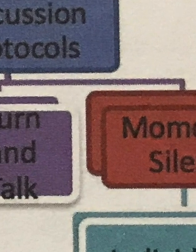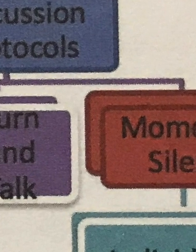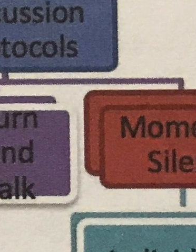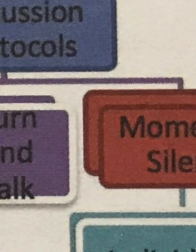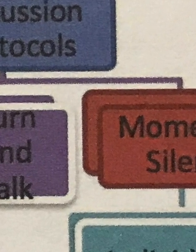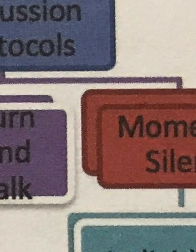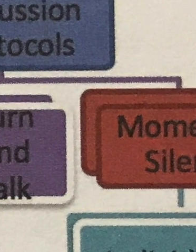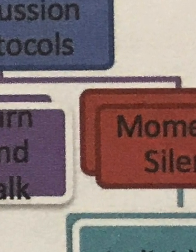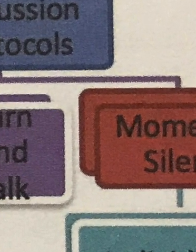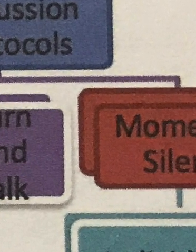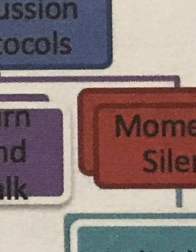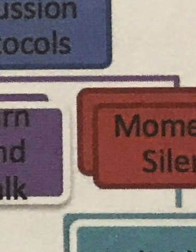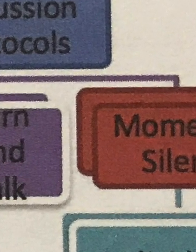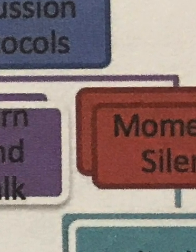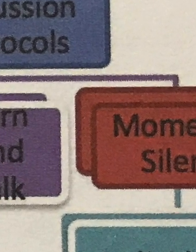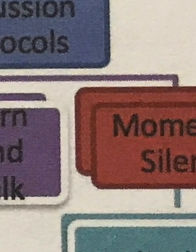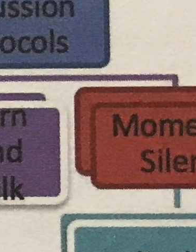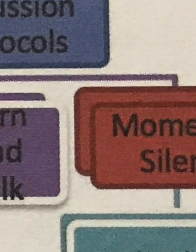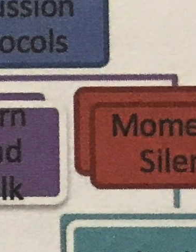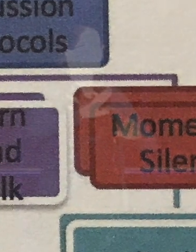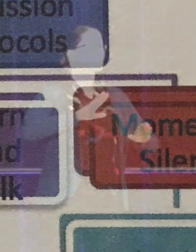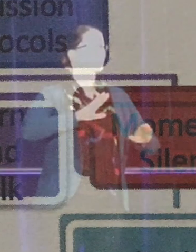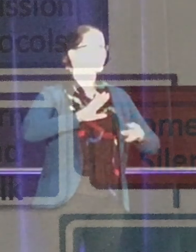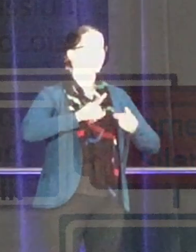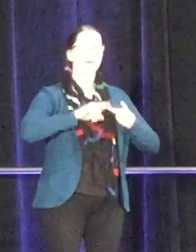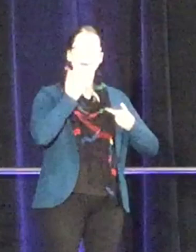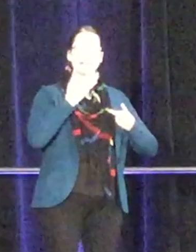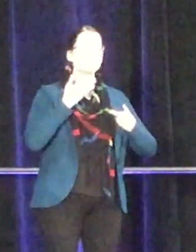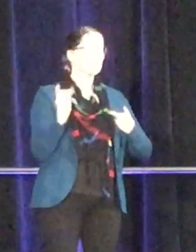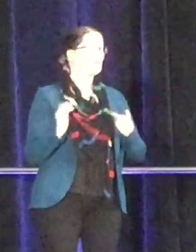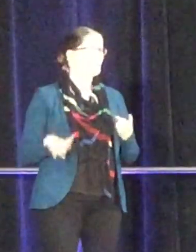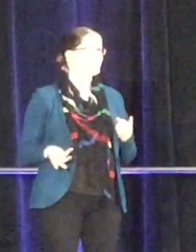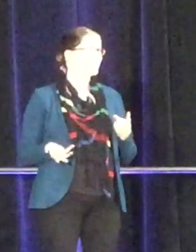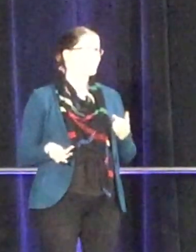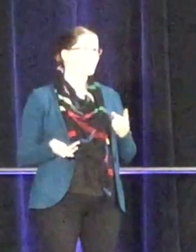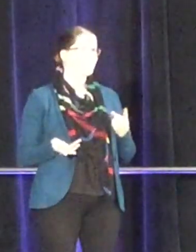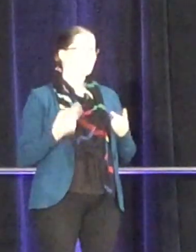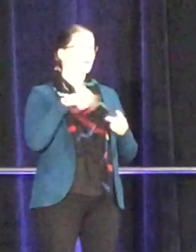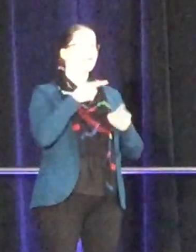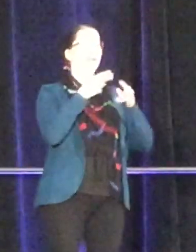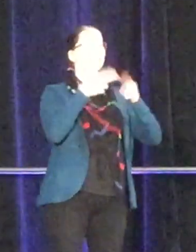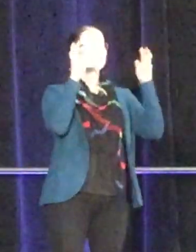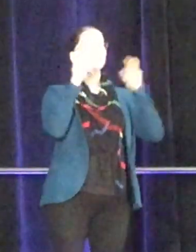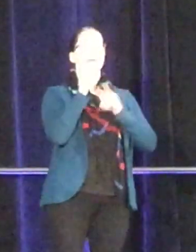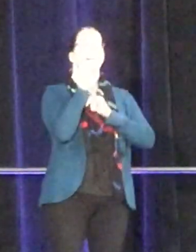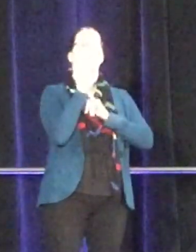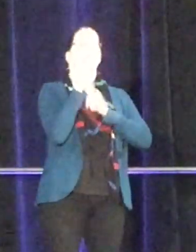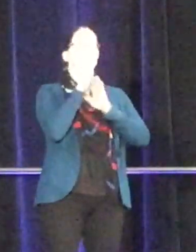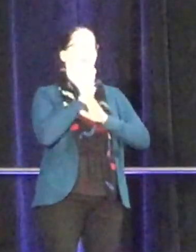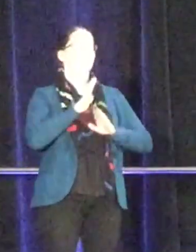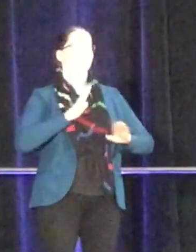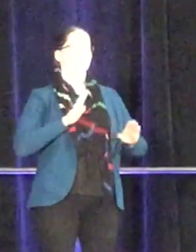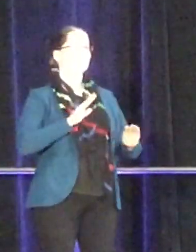more. Moment of silence. You see that? When we do moment of silence, we build and